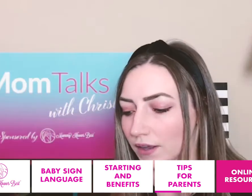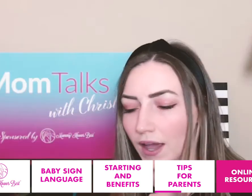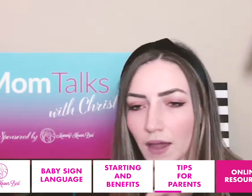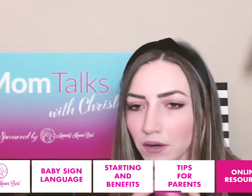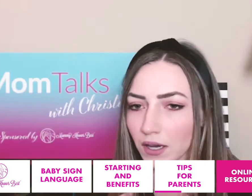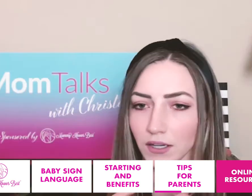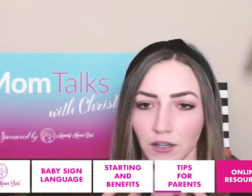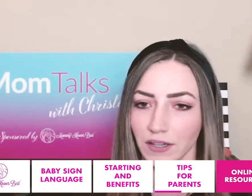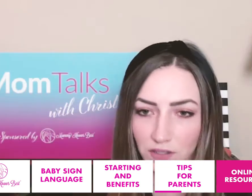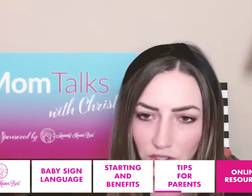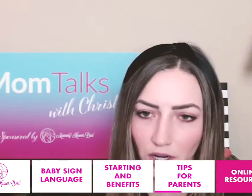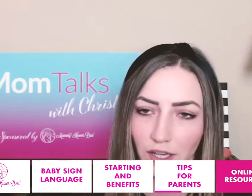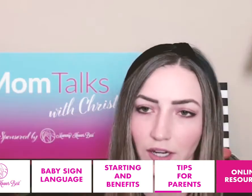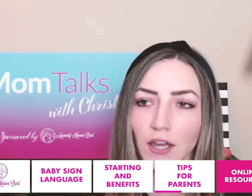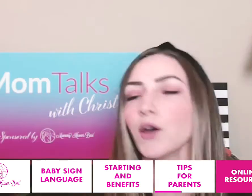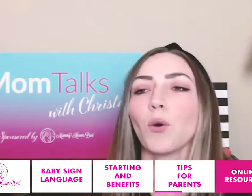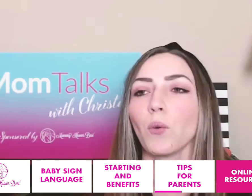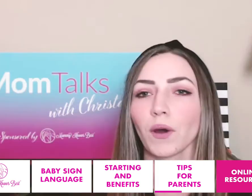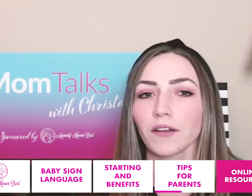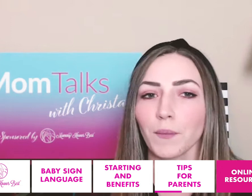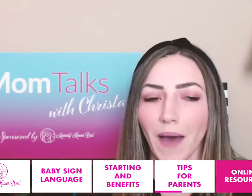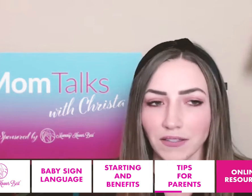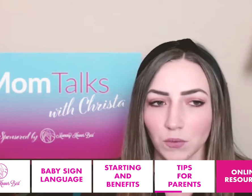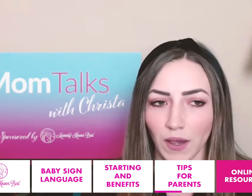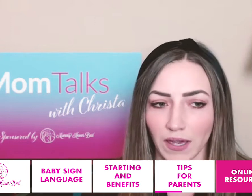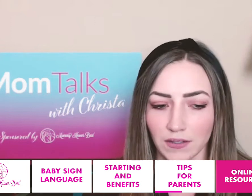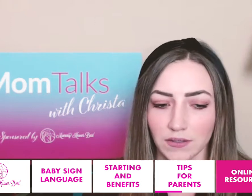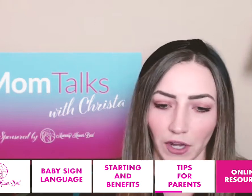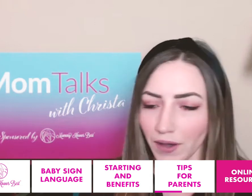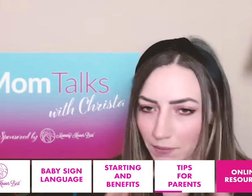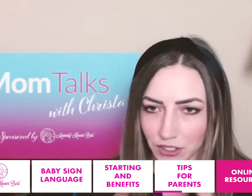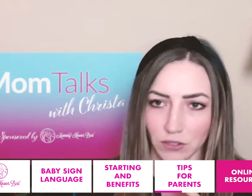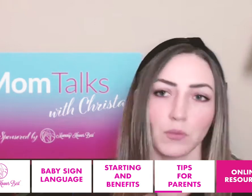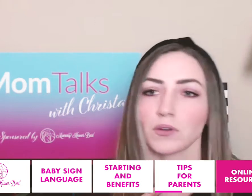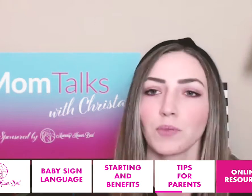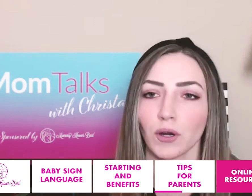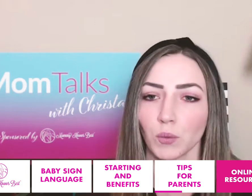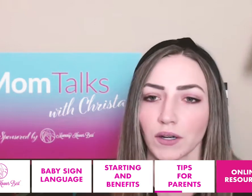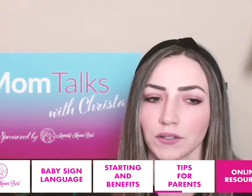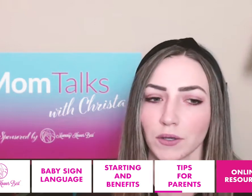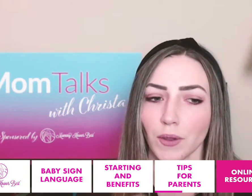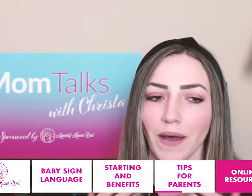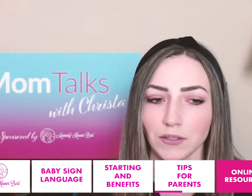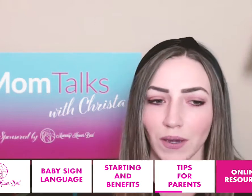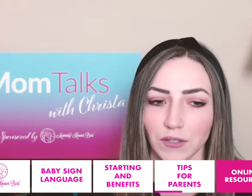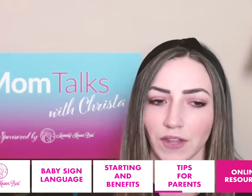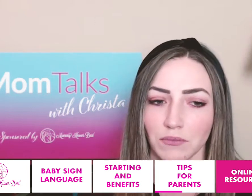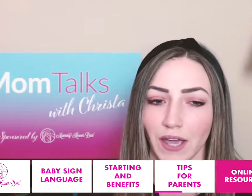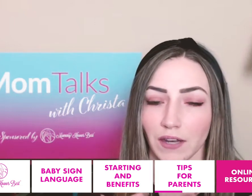like, I want to, get started. Mm-hmm. What are the best ways? And you kind of mentioned those most important words. So the best ways for them to kind of